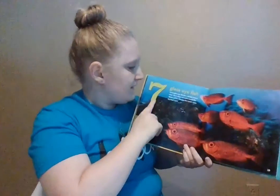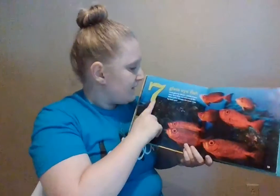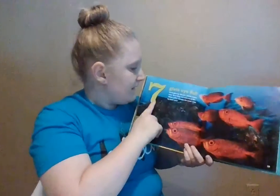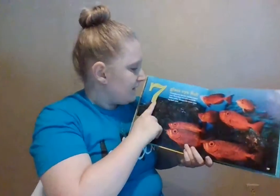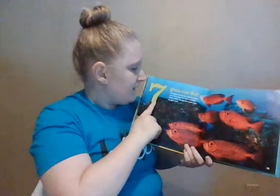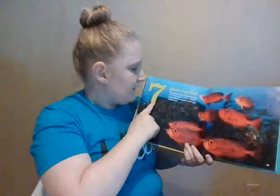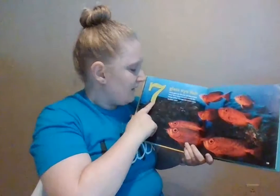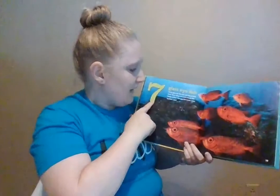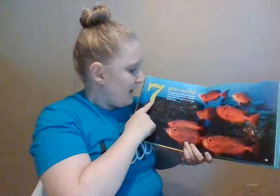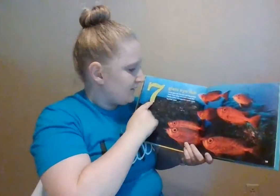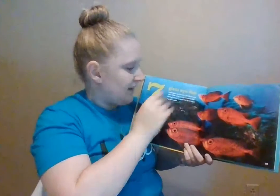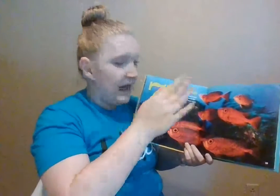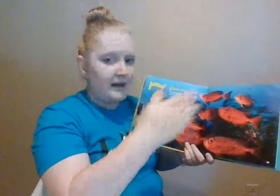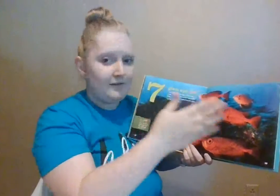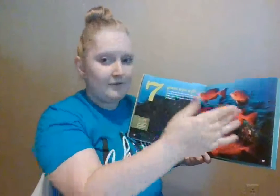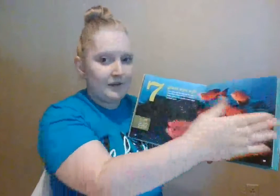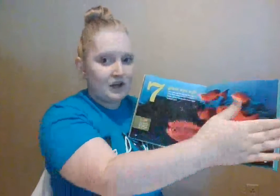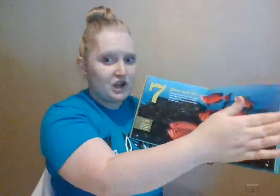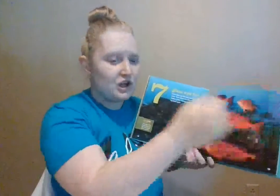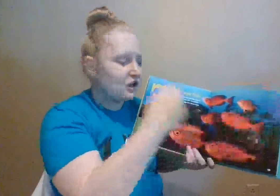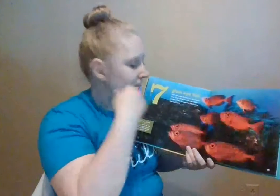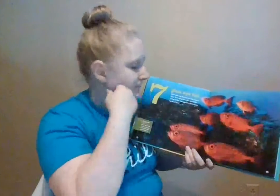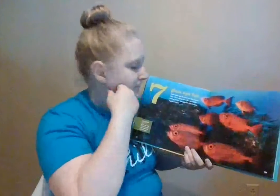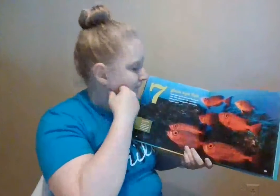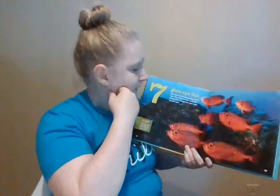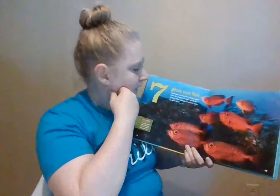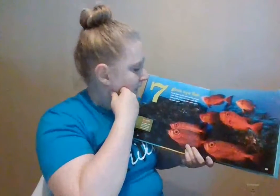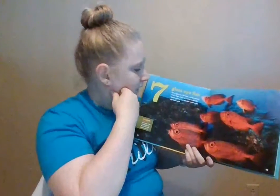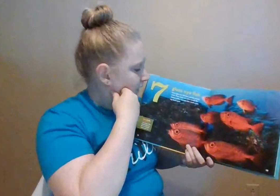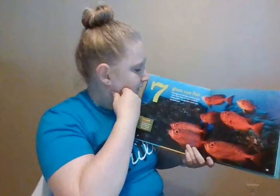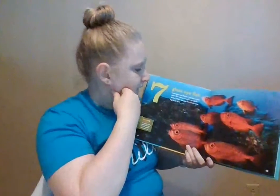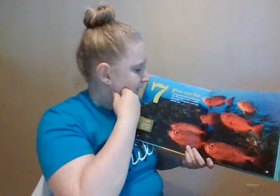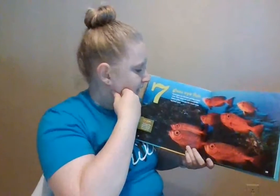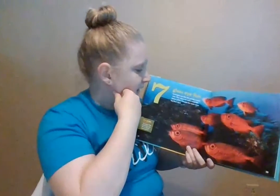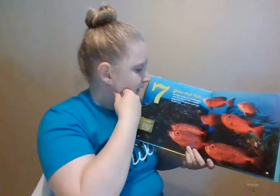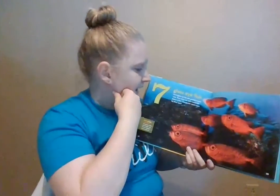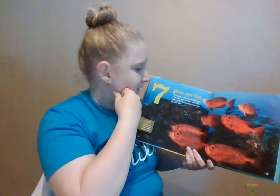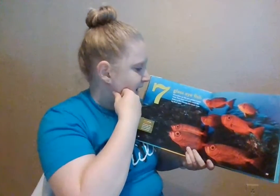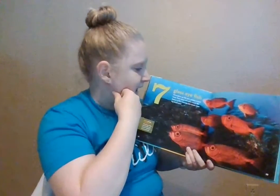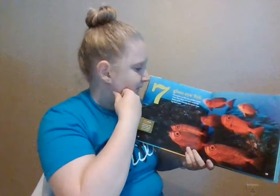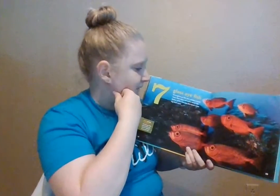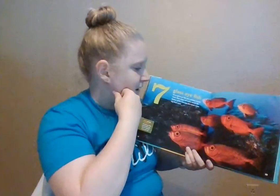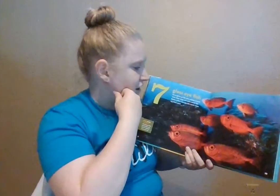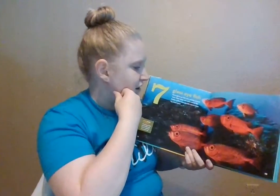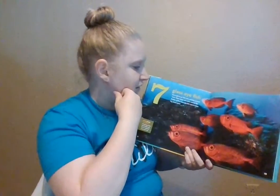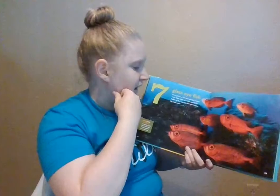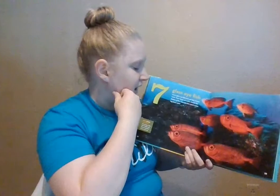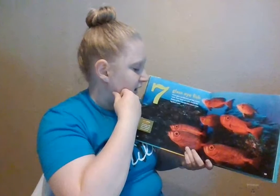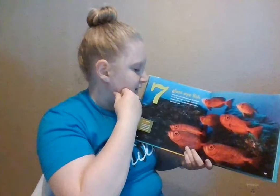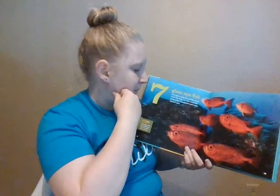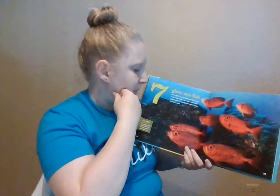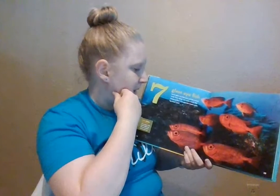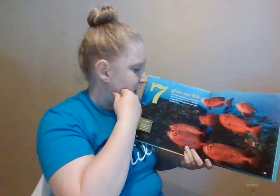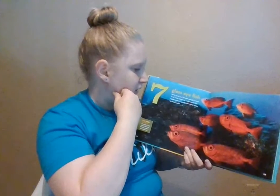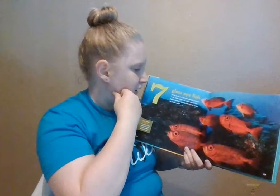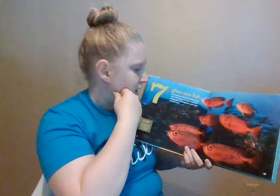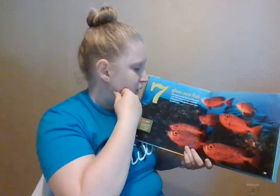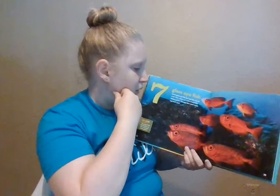Sea glass-eye fish. 7 glass-eye fish dart and dip around